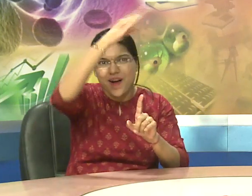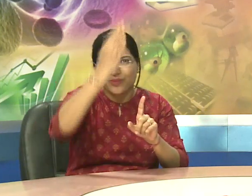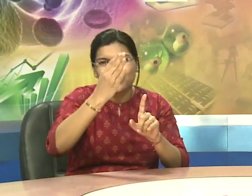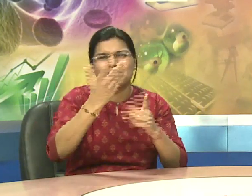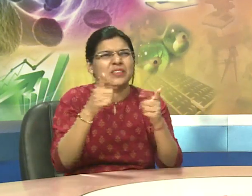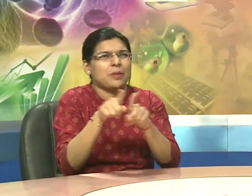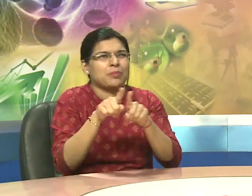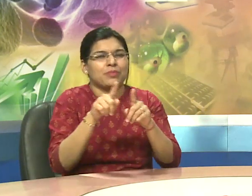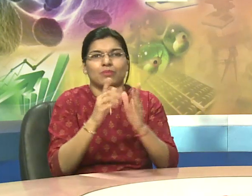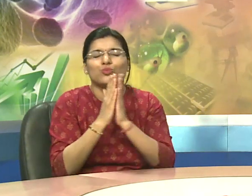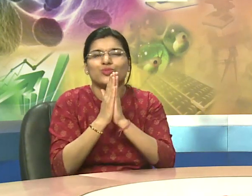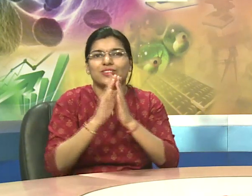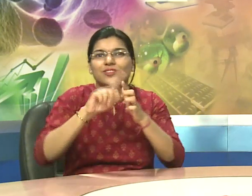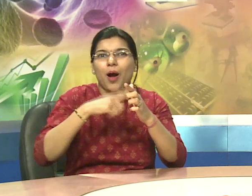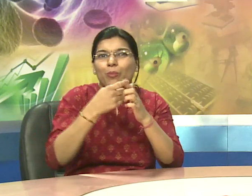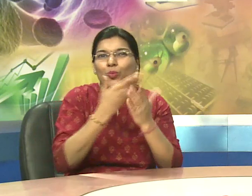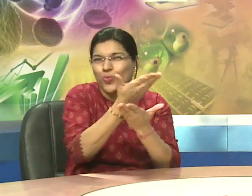For example, in mountains,